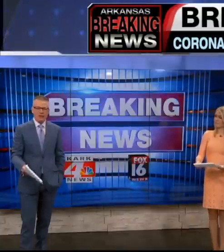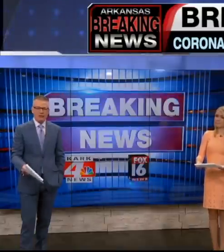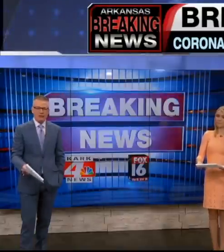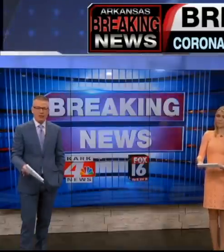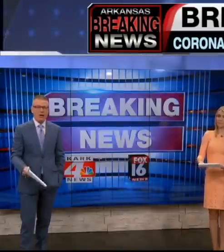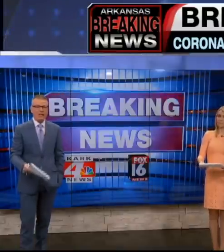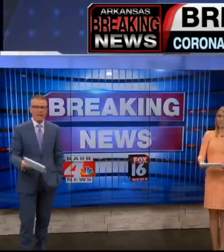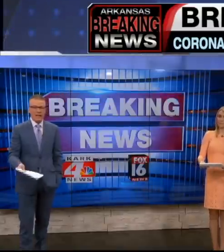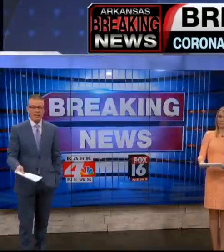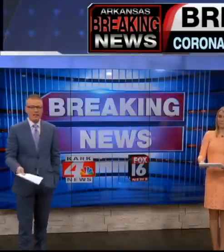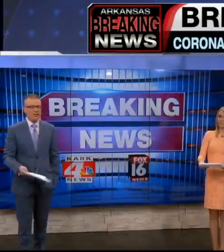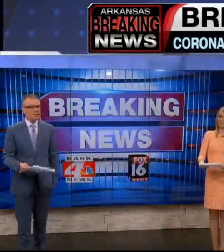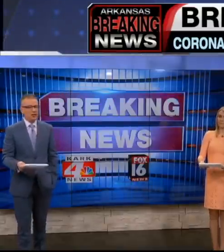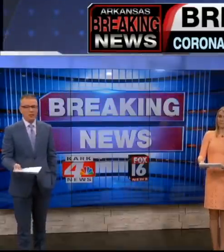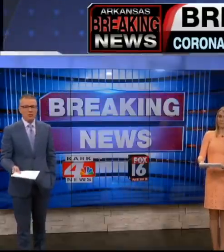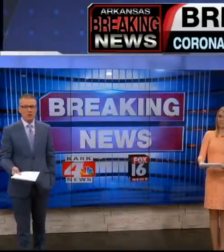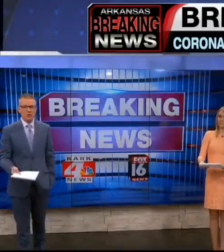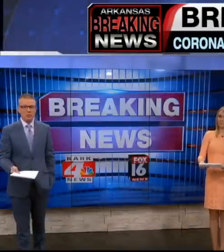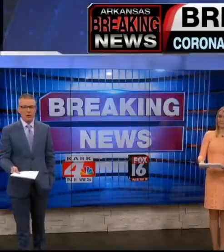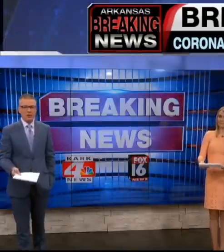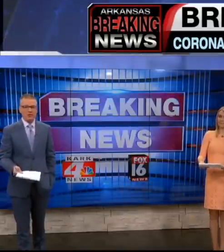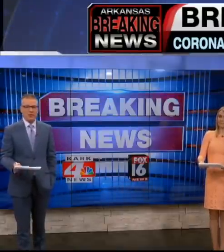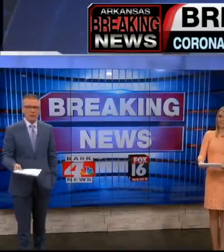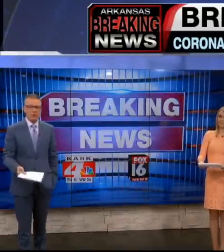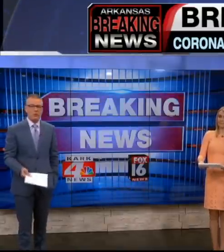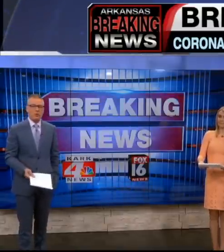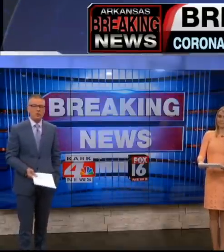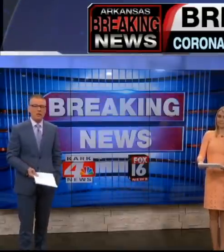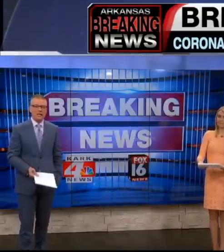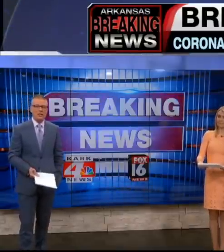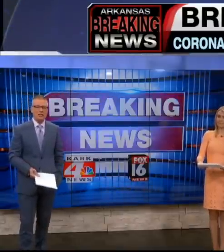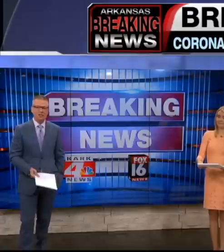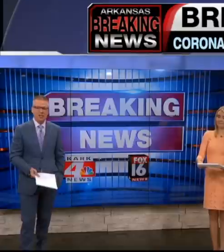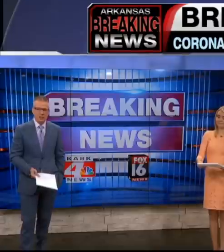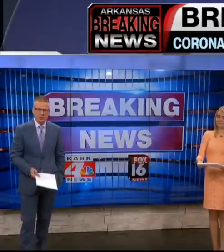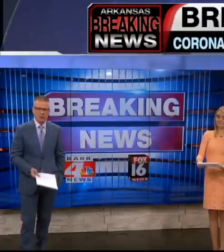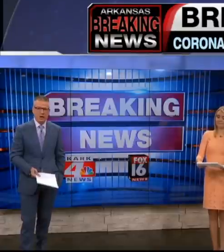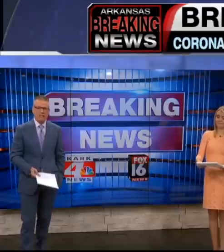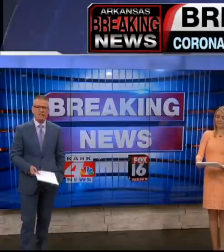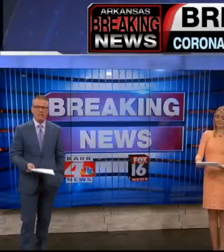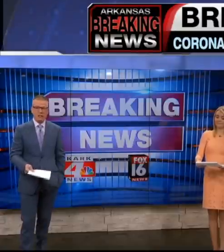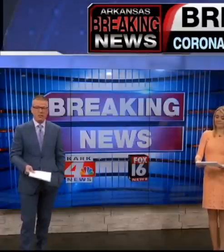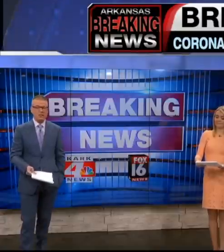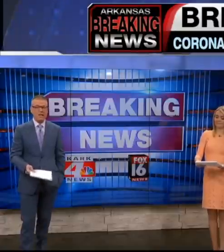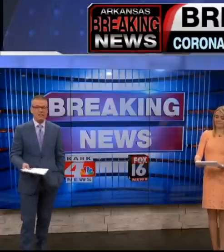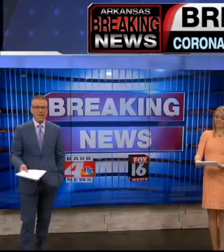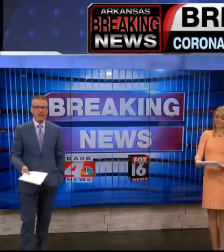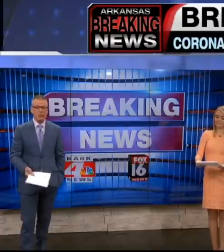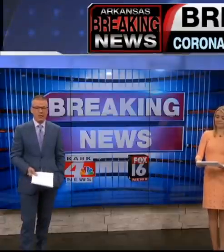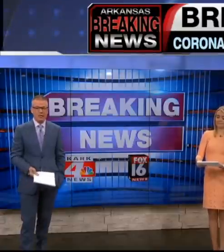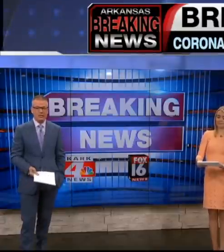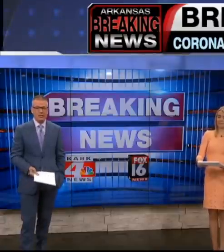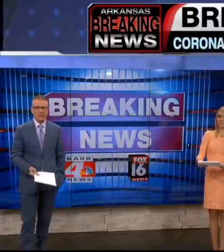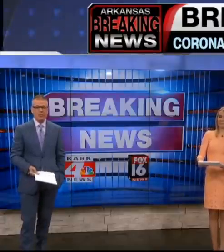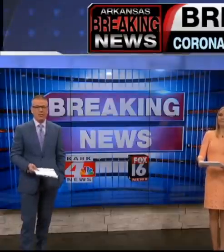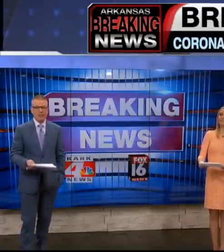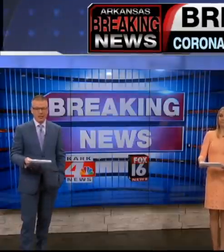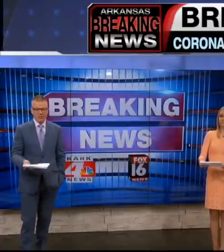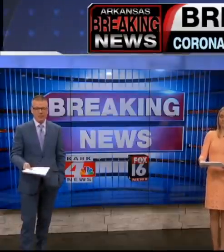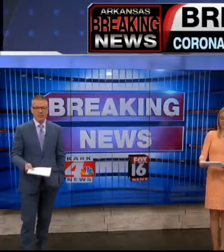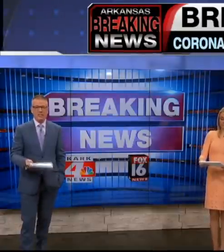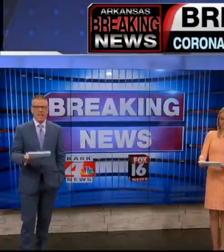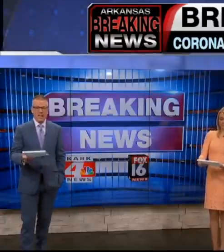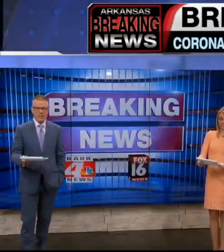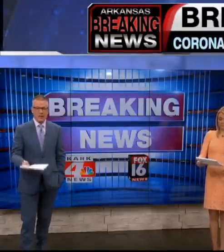right thing to do. Again, this should come as no surprise. The numbers will most likely continue to rise in the coming days and weeks, but